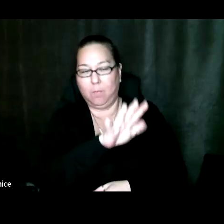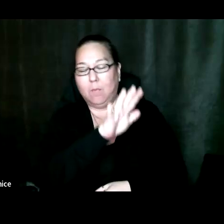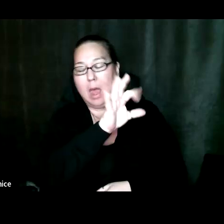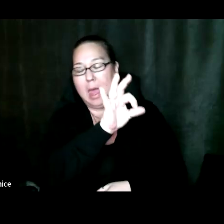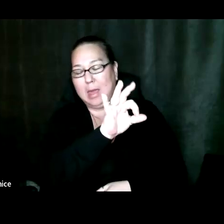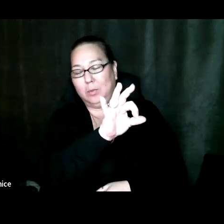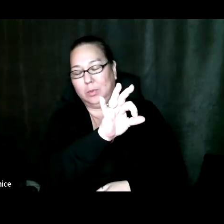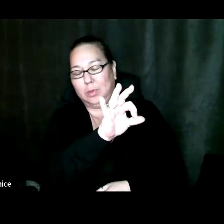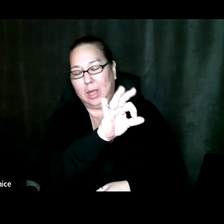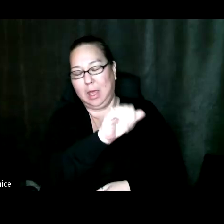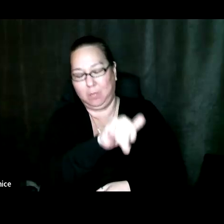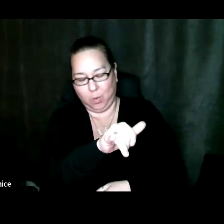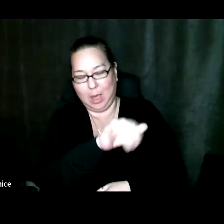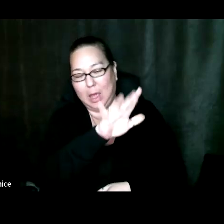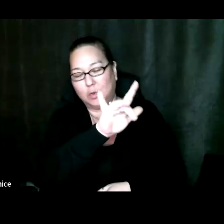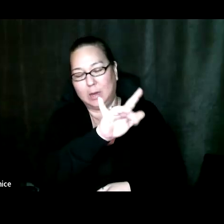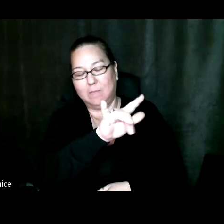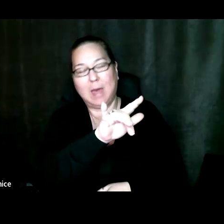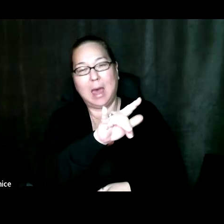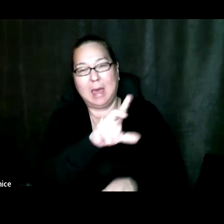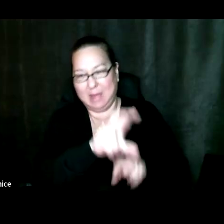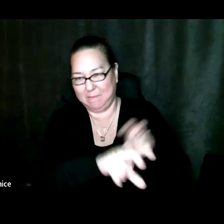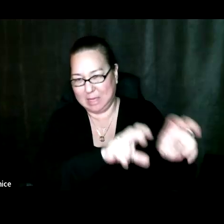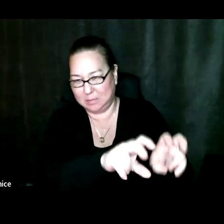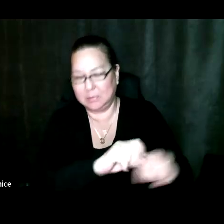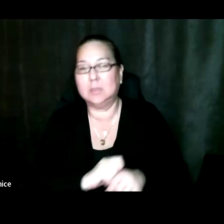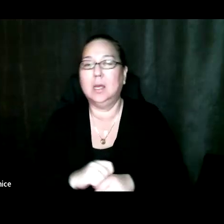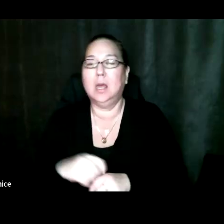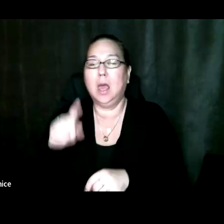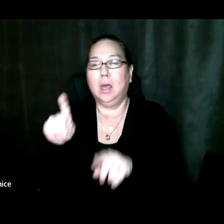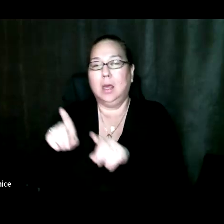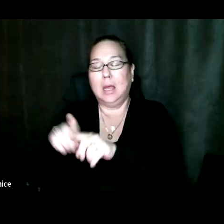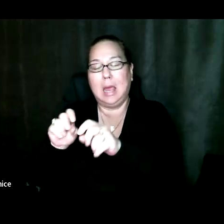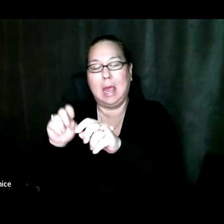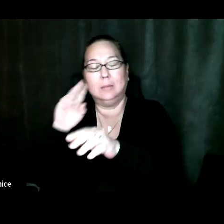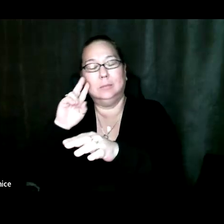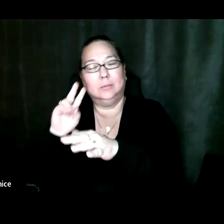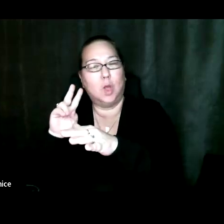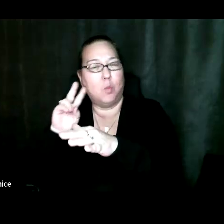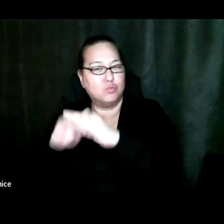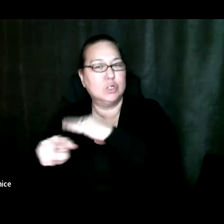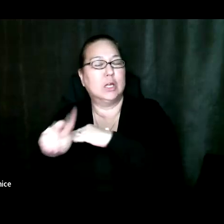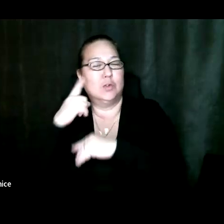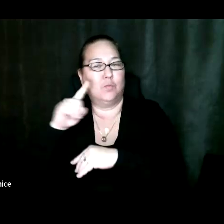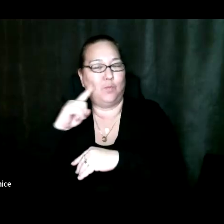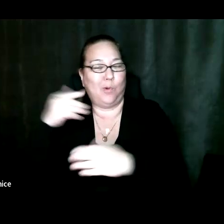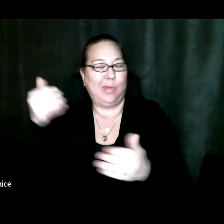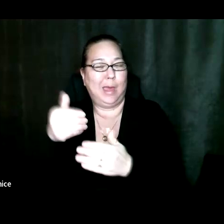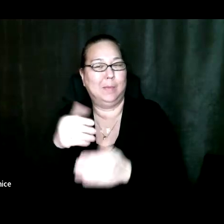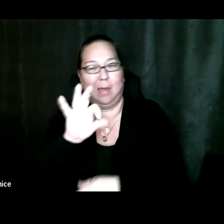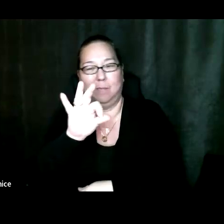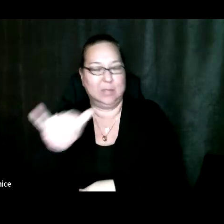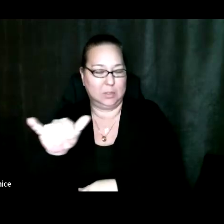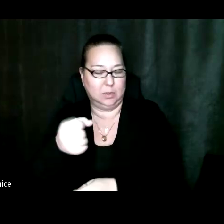first public preview of the FY26 budget and our financial projections for the coming fiscal year. The update will